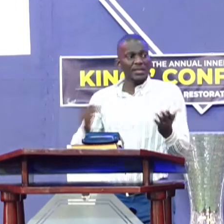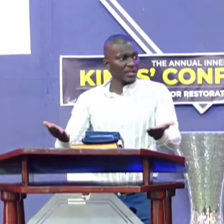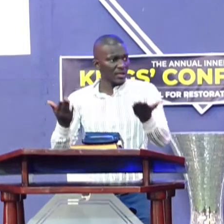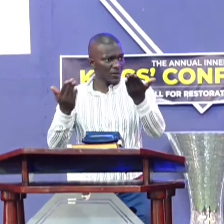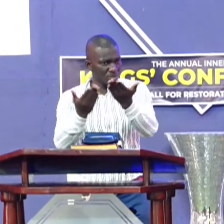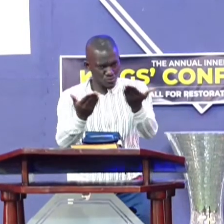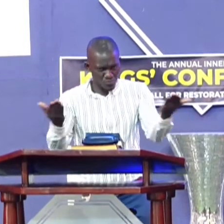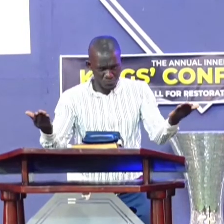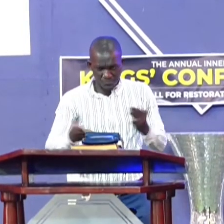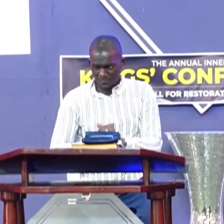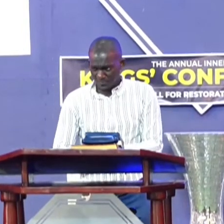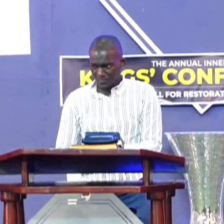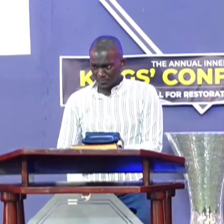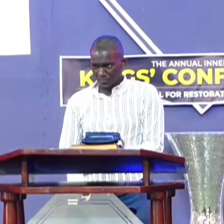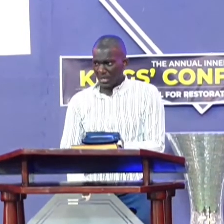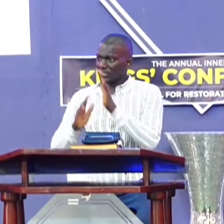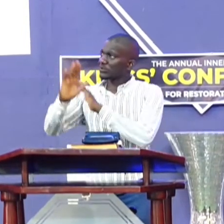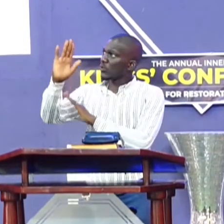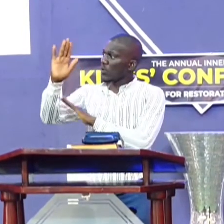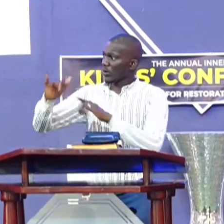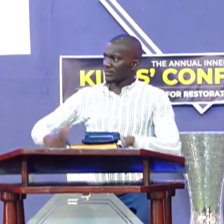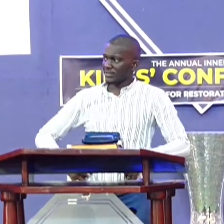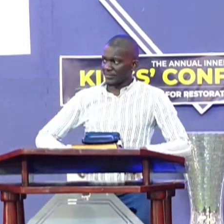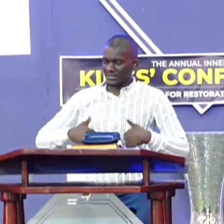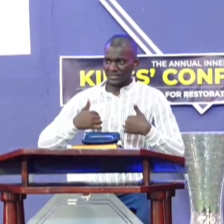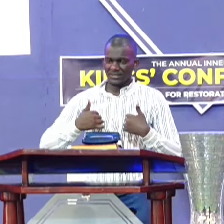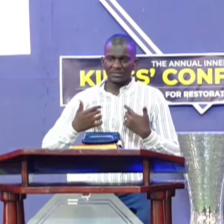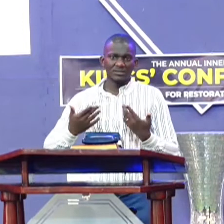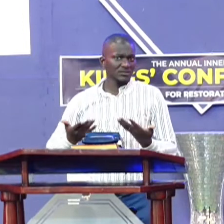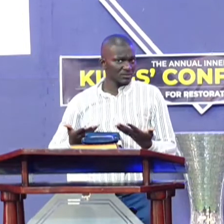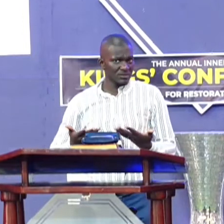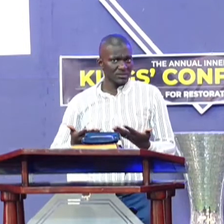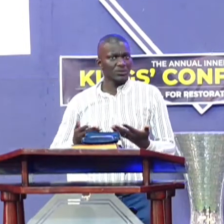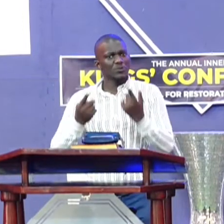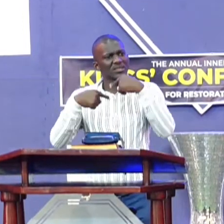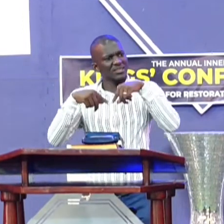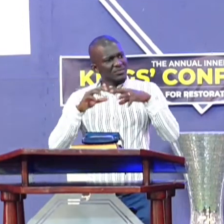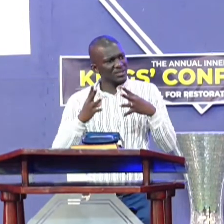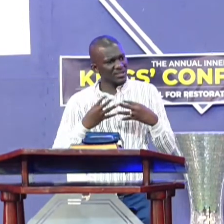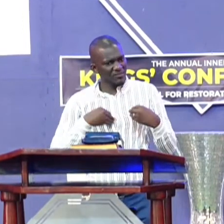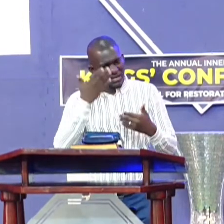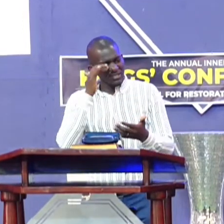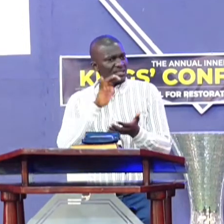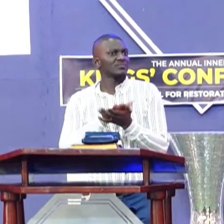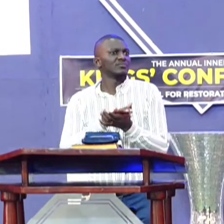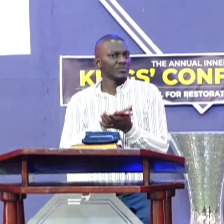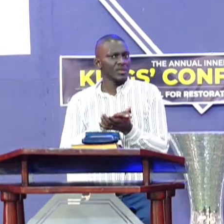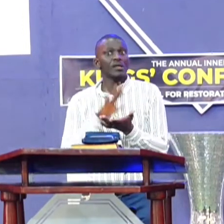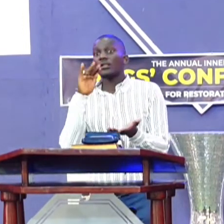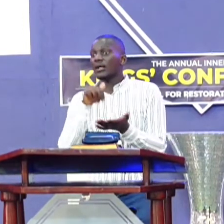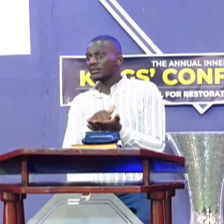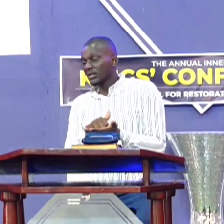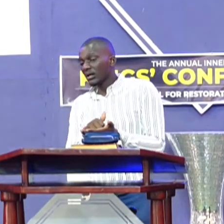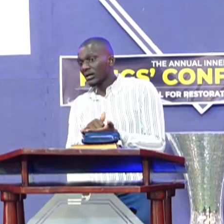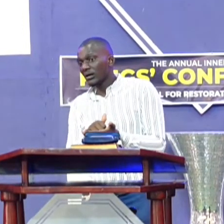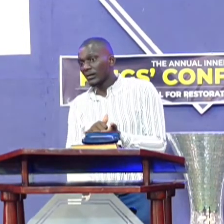I encourage you, as the Lord liveth, let us believe